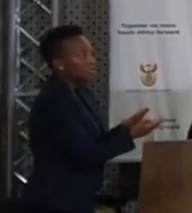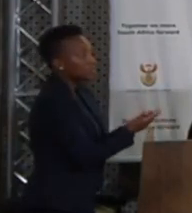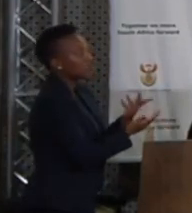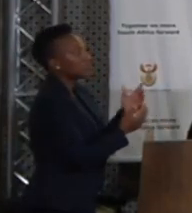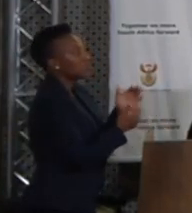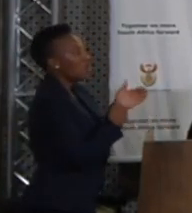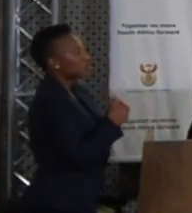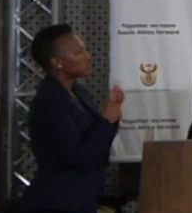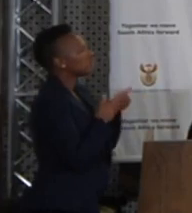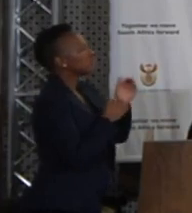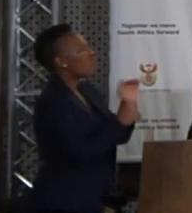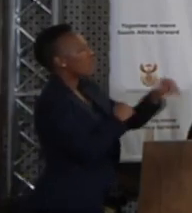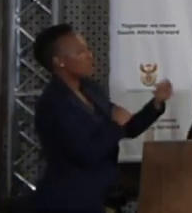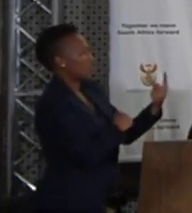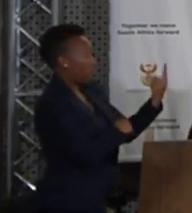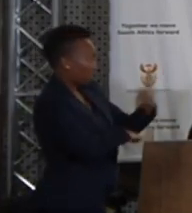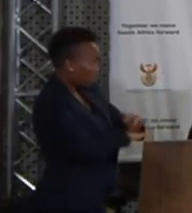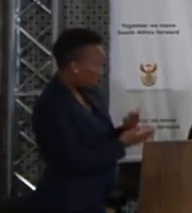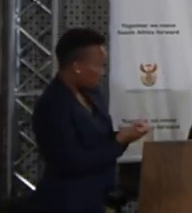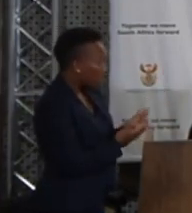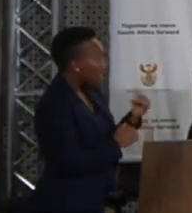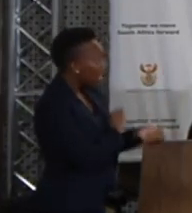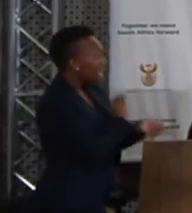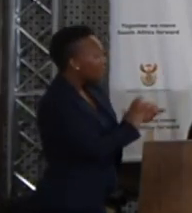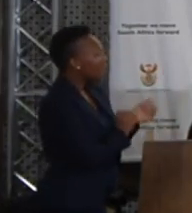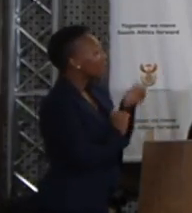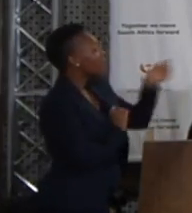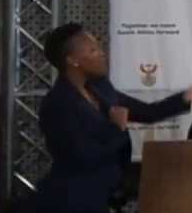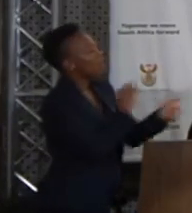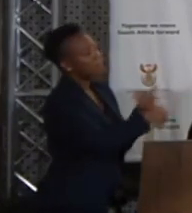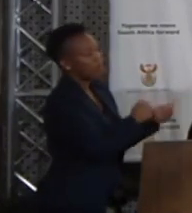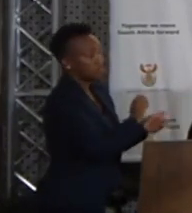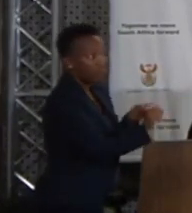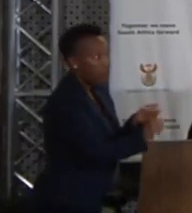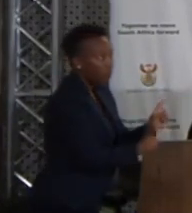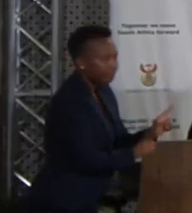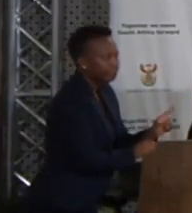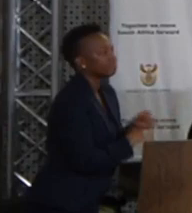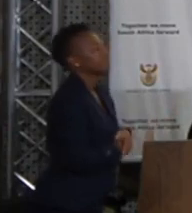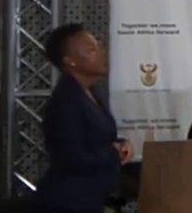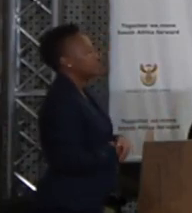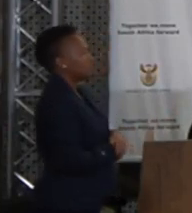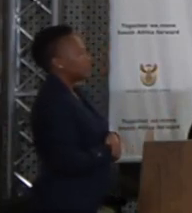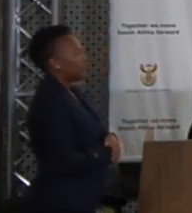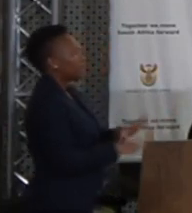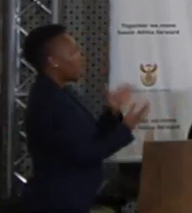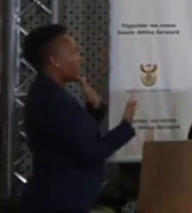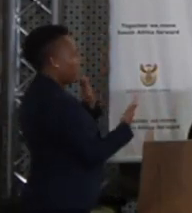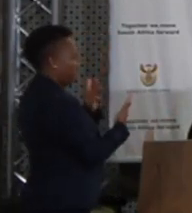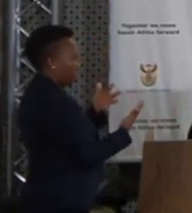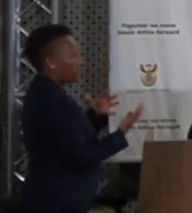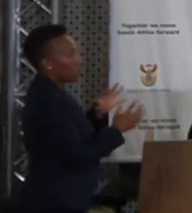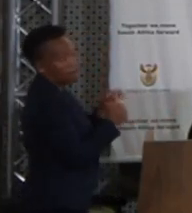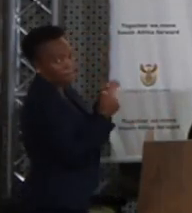lockdown beyond 21 days? If this were to happen, what is the process that needs to be followed in that regard? Thank you very much. We will come